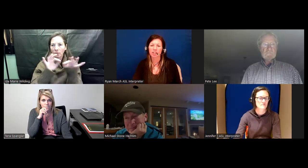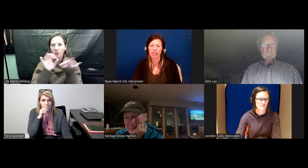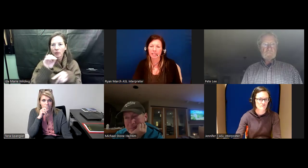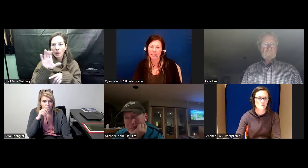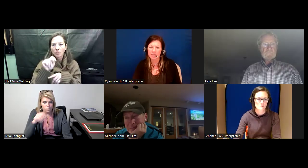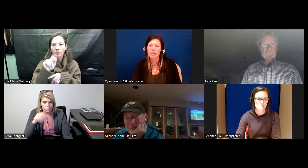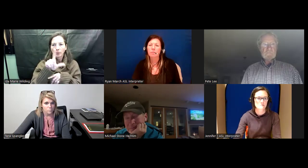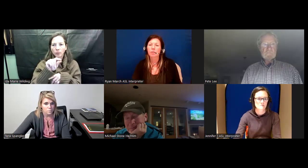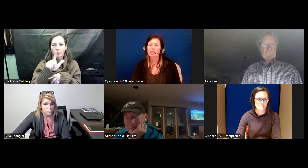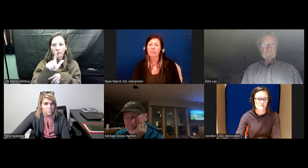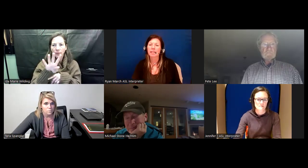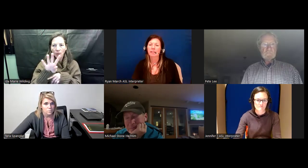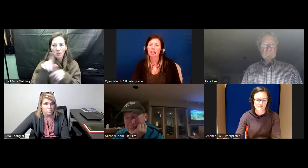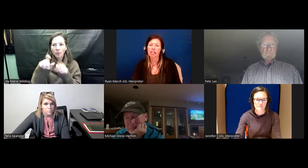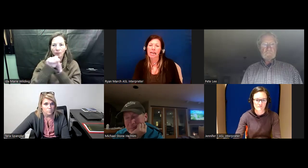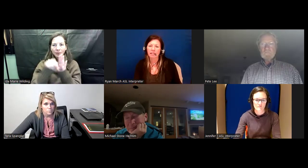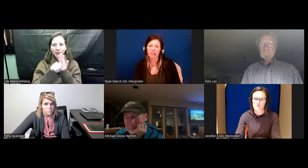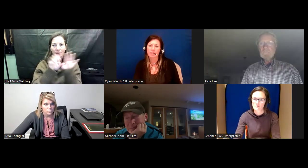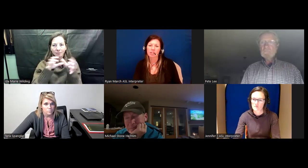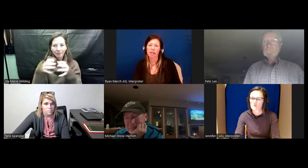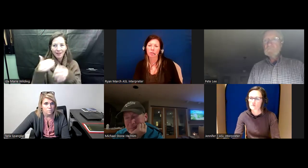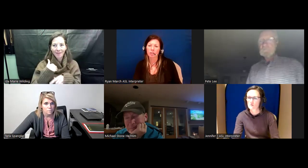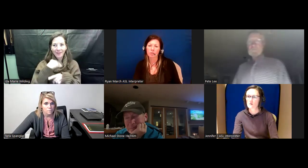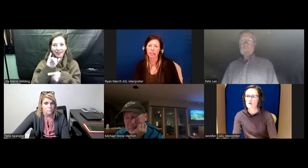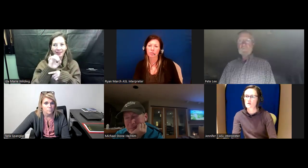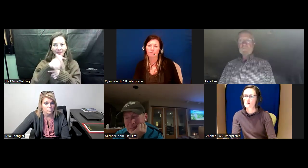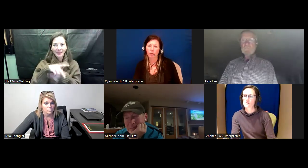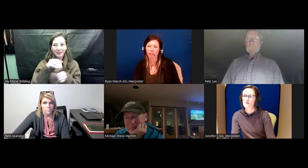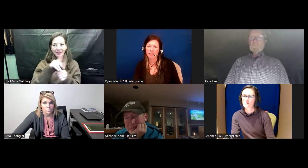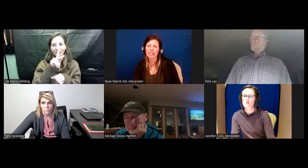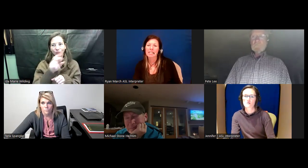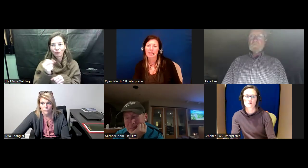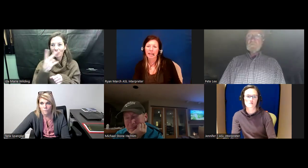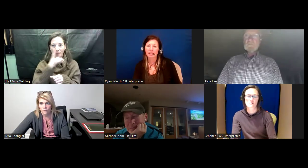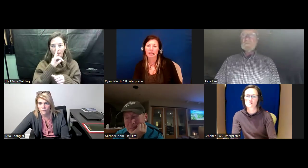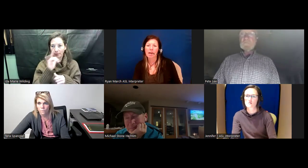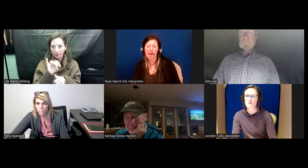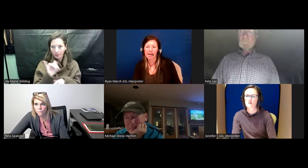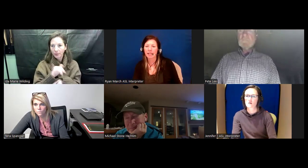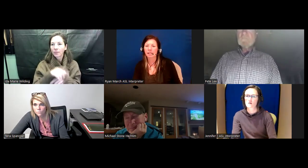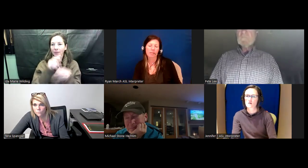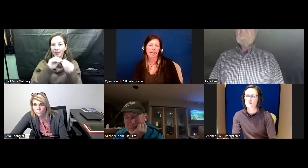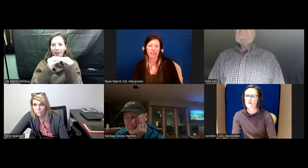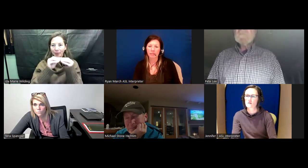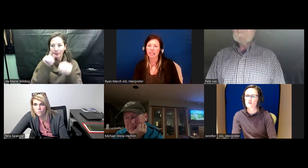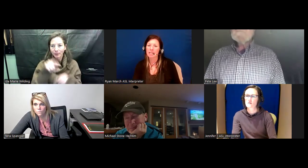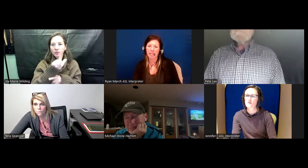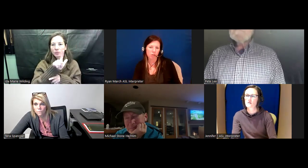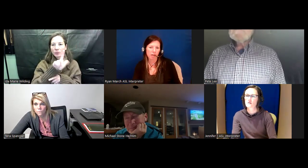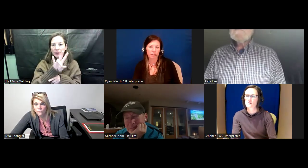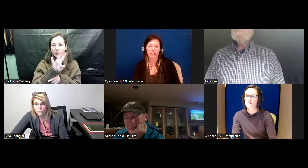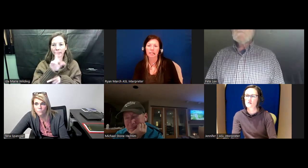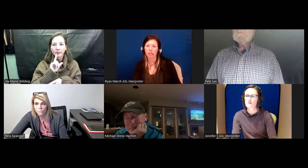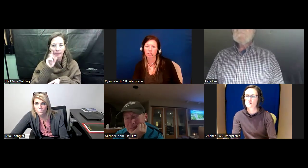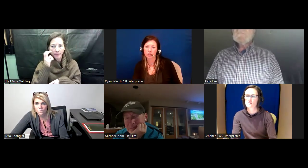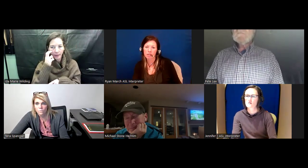like Jason put something in the chat that mentions October 2024 that with IEPs